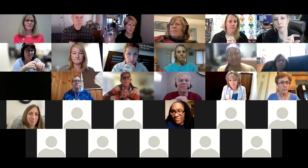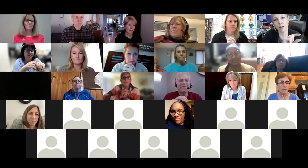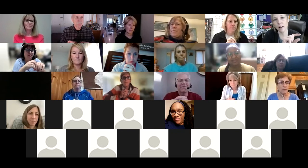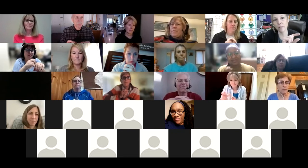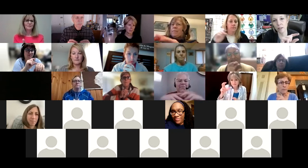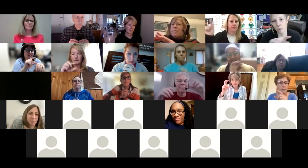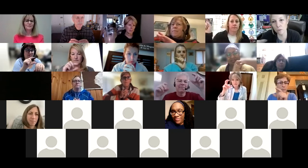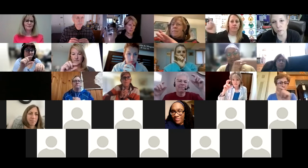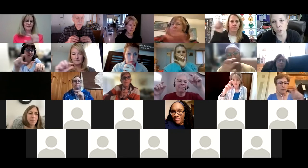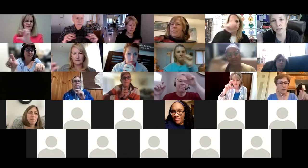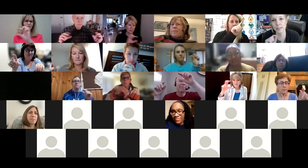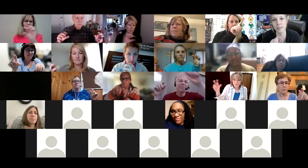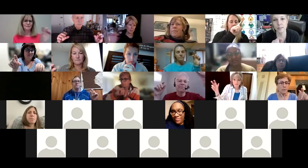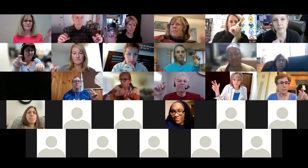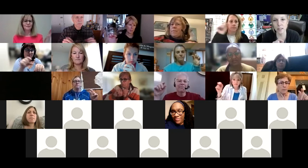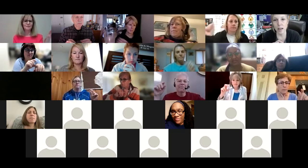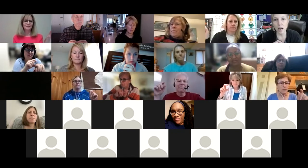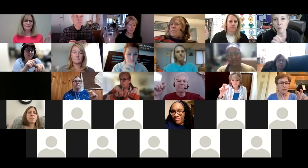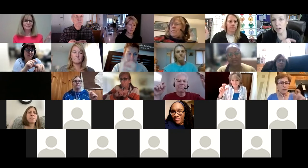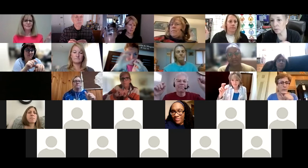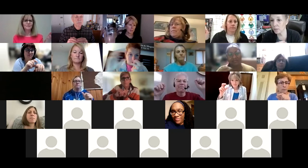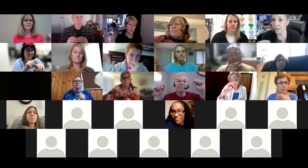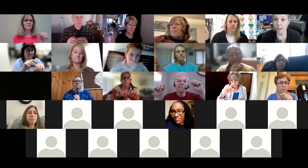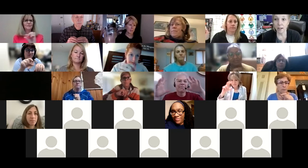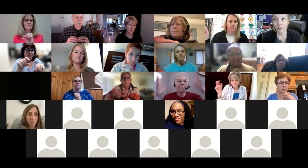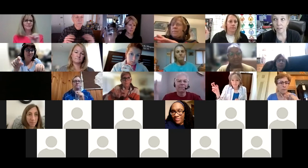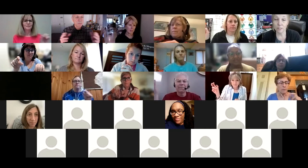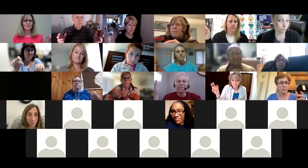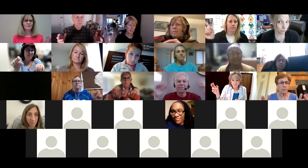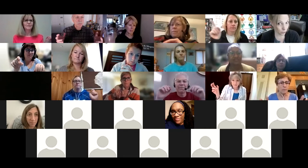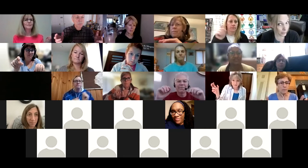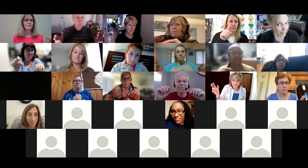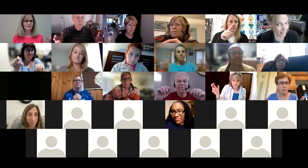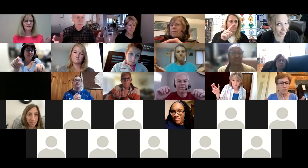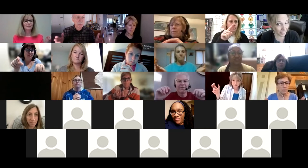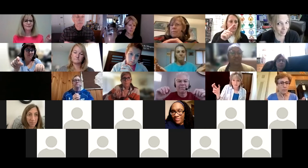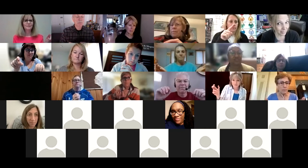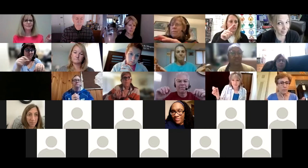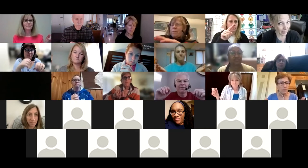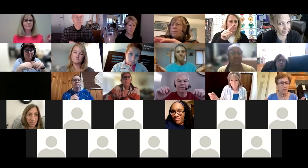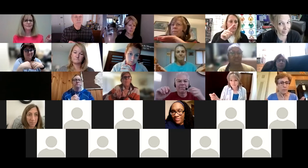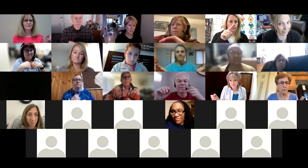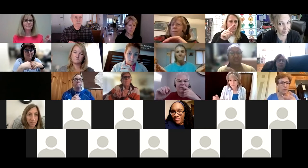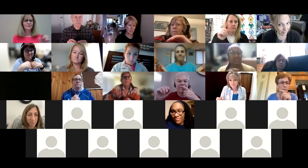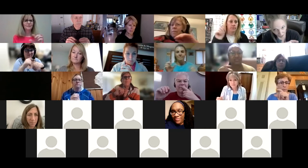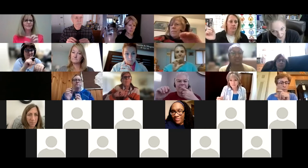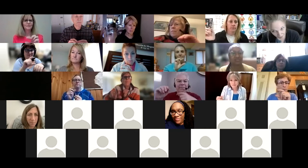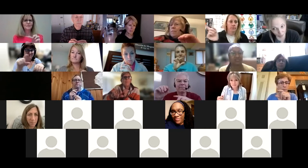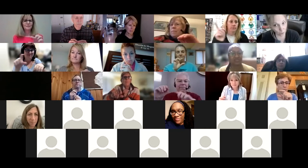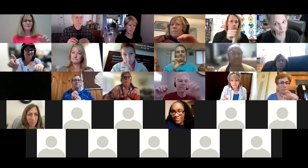to have an orange sentence about our first idea, another orange